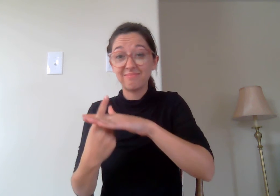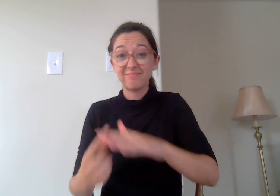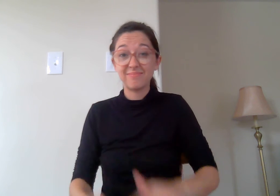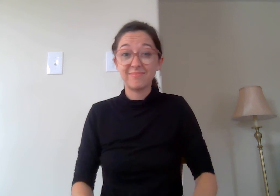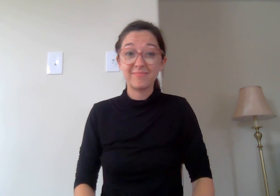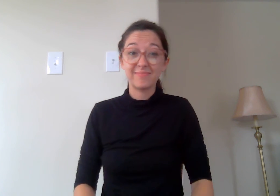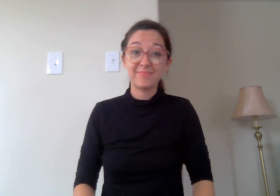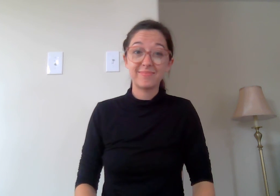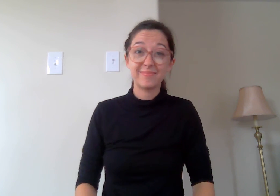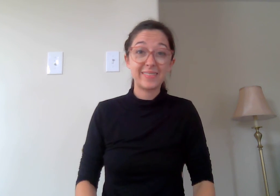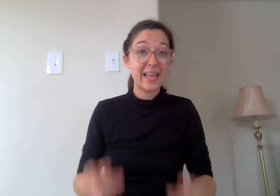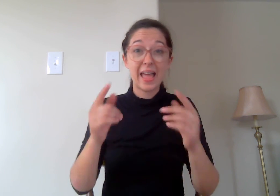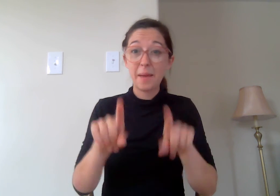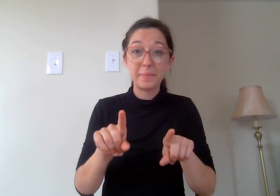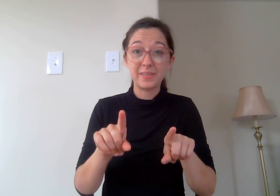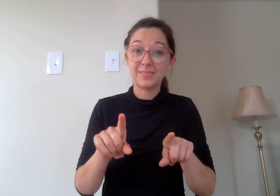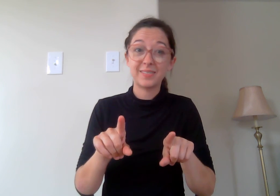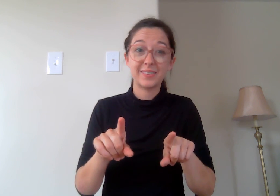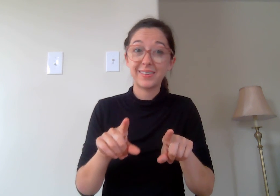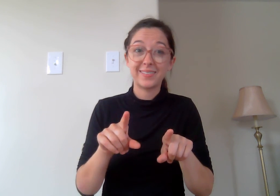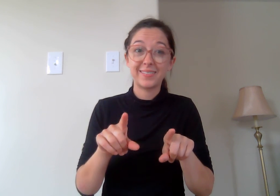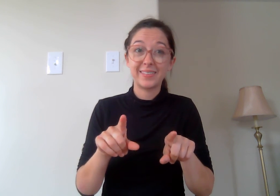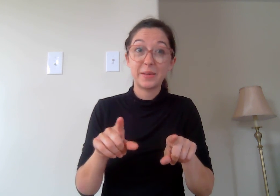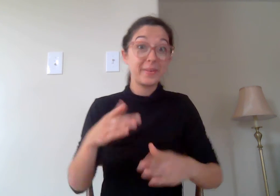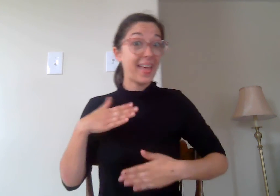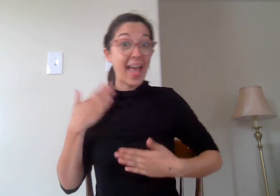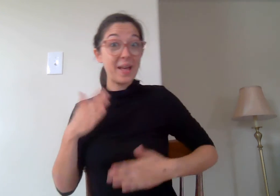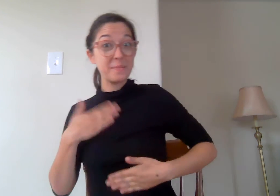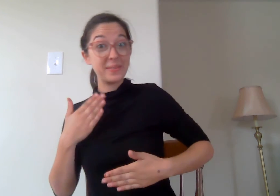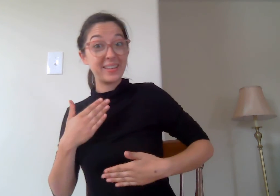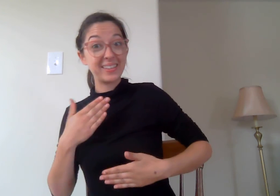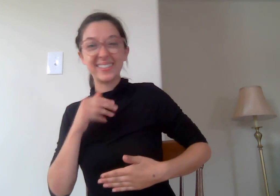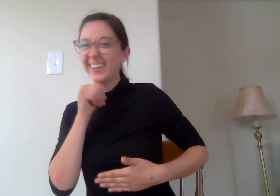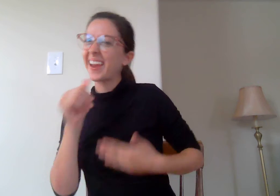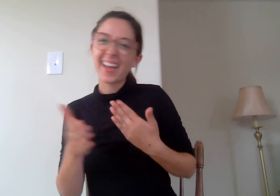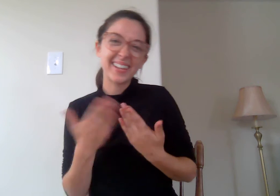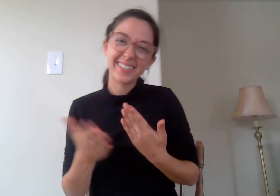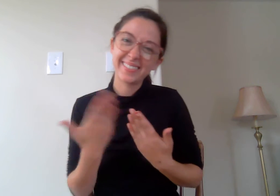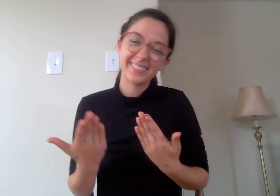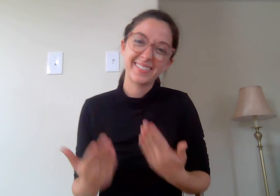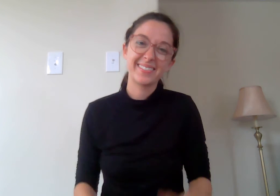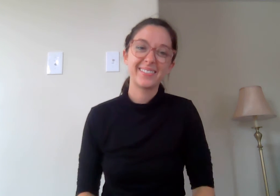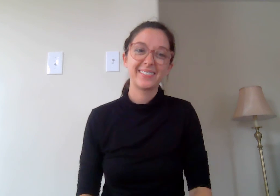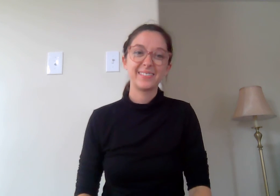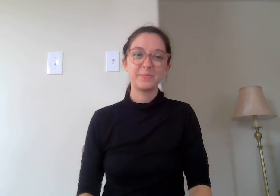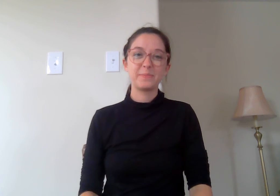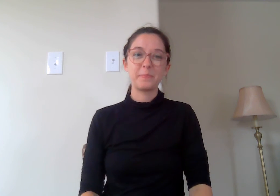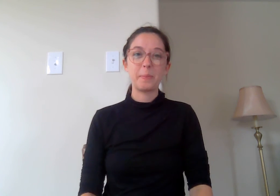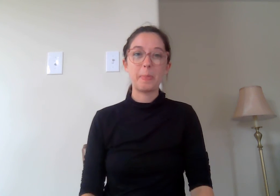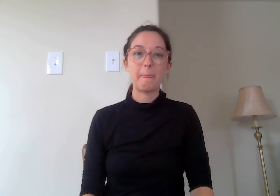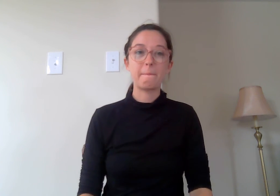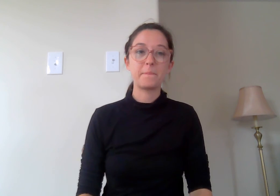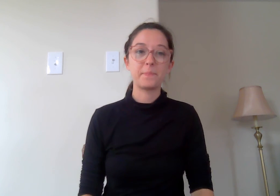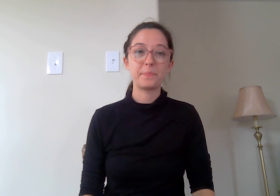Sunshine. And I don't think many of us are just a barrel of monkeys when we don't feel well. So if our